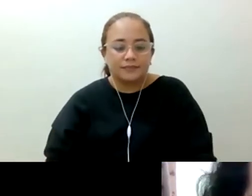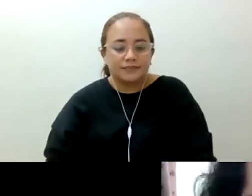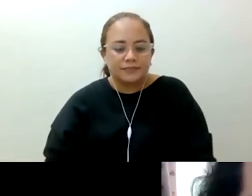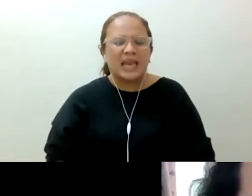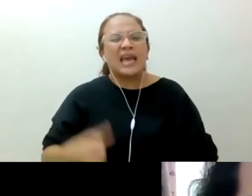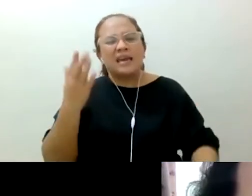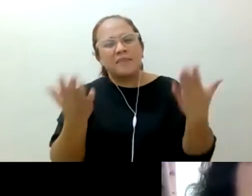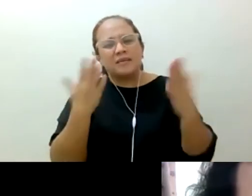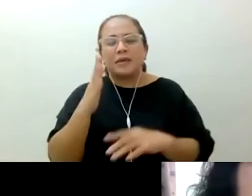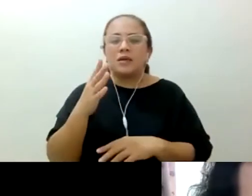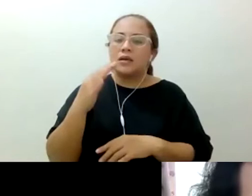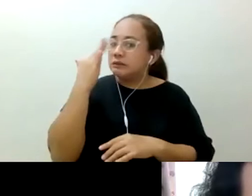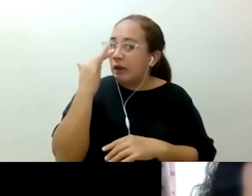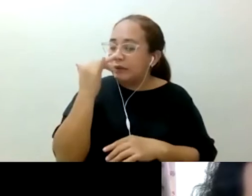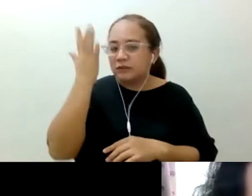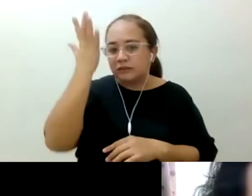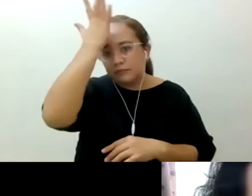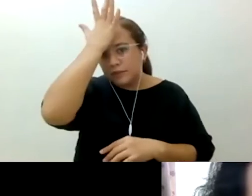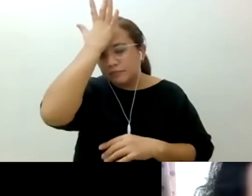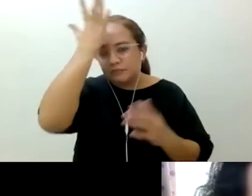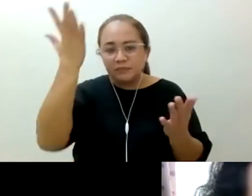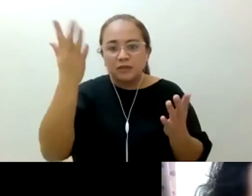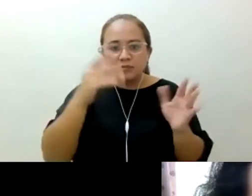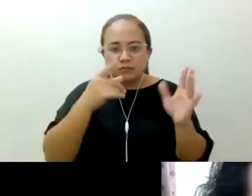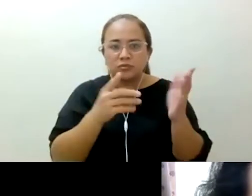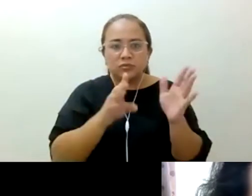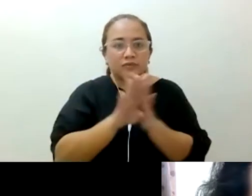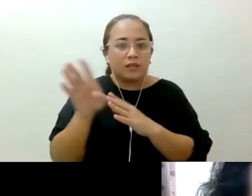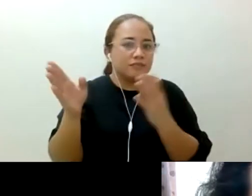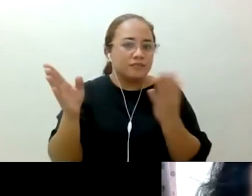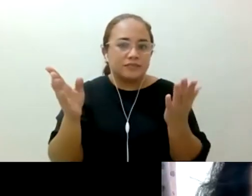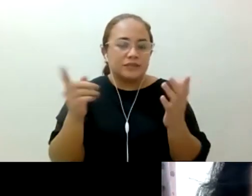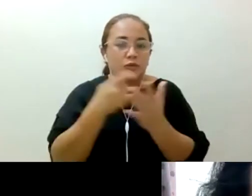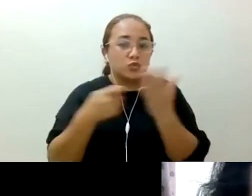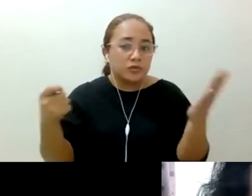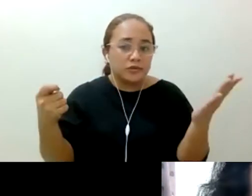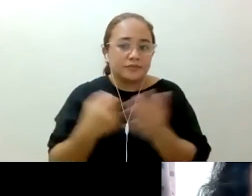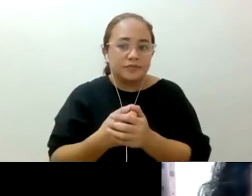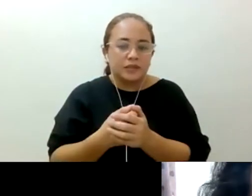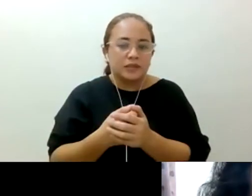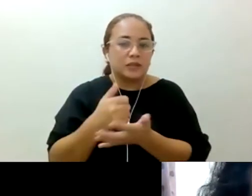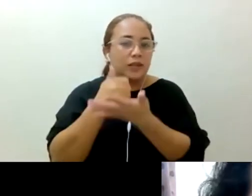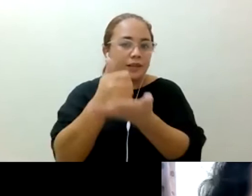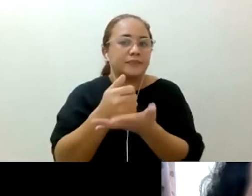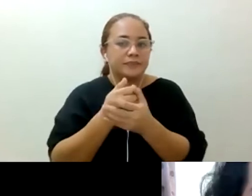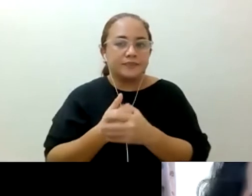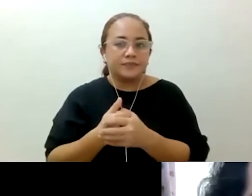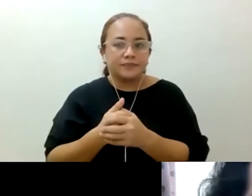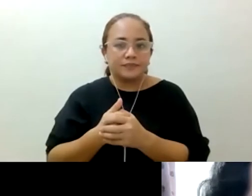maybe Nat and Peeps can work on this to develop the tool that will help you.